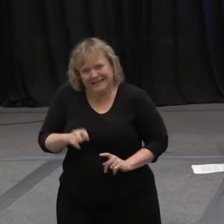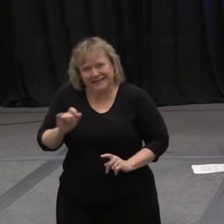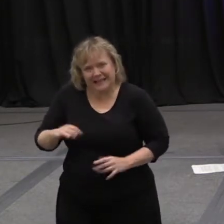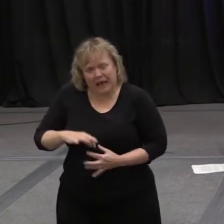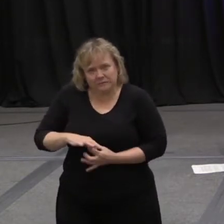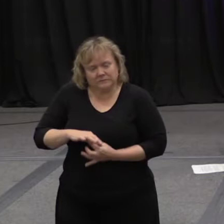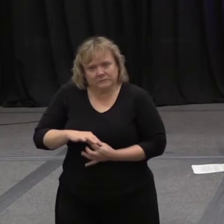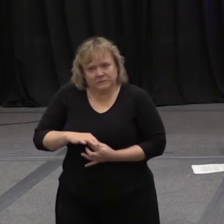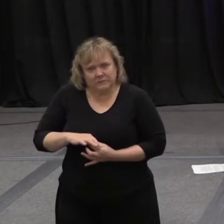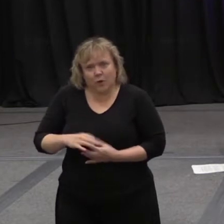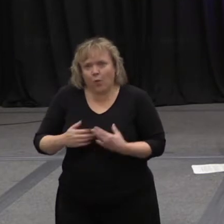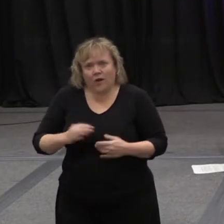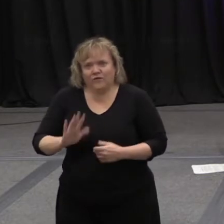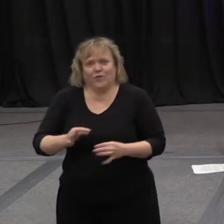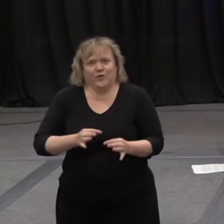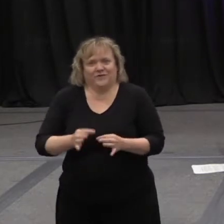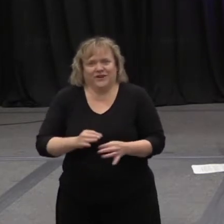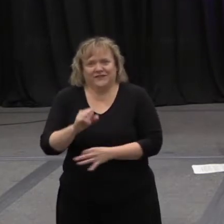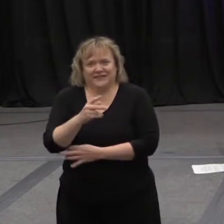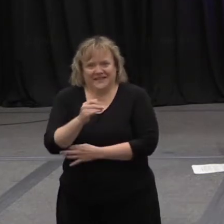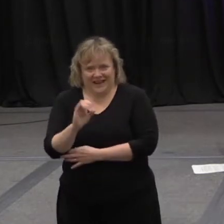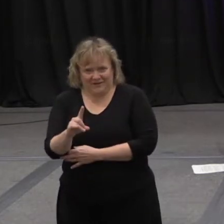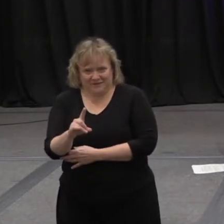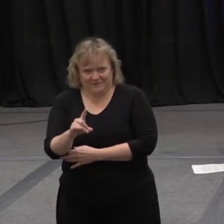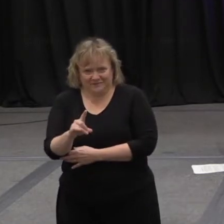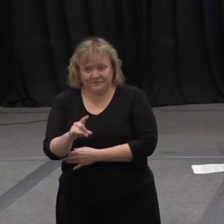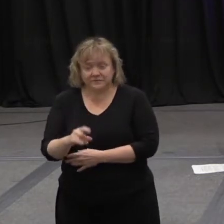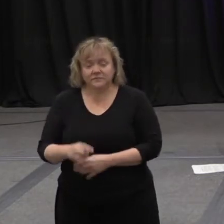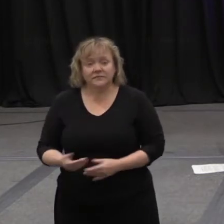We both sort of come back to the body and center on the body.